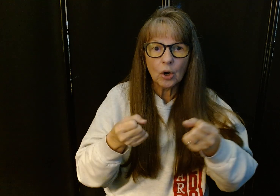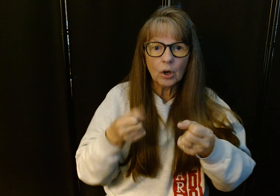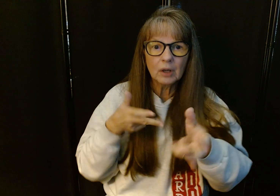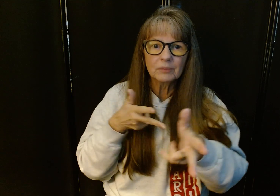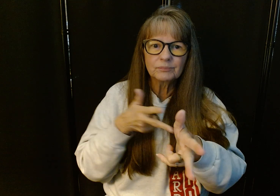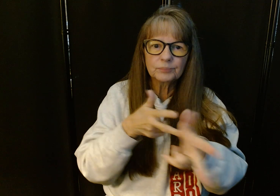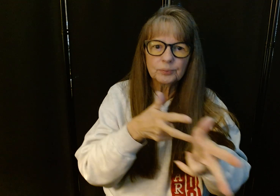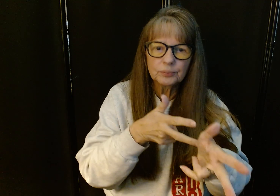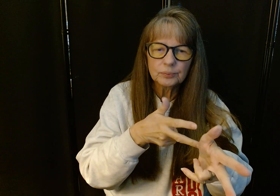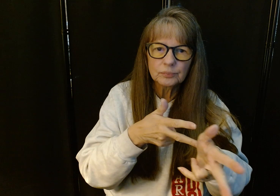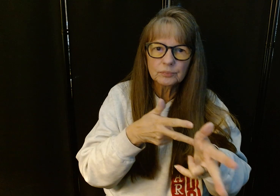car,